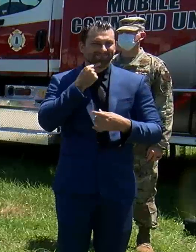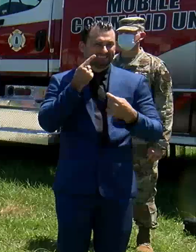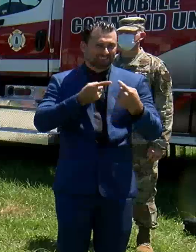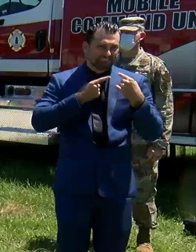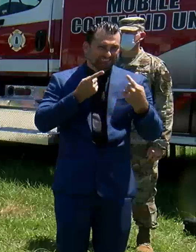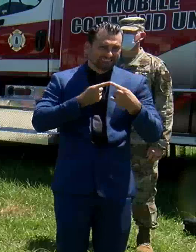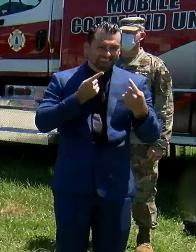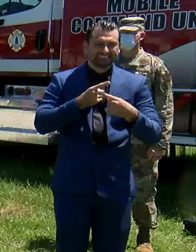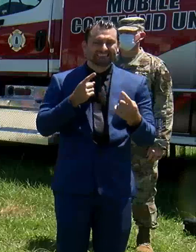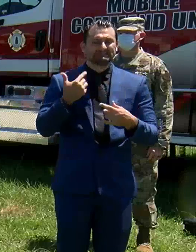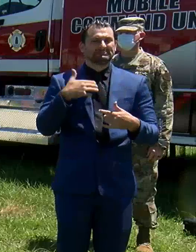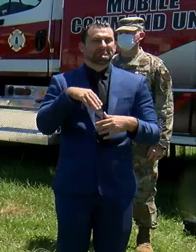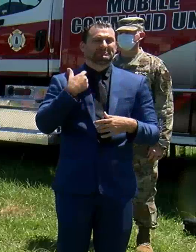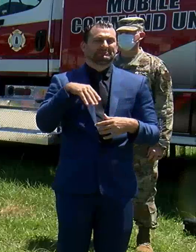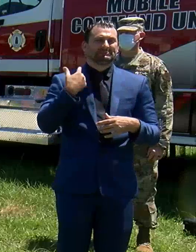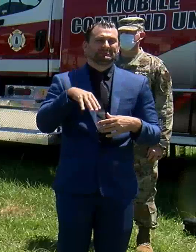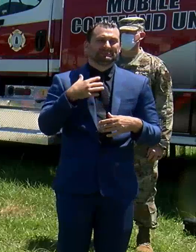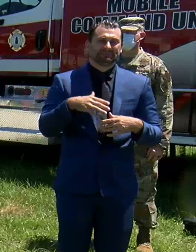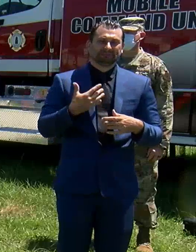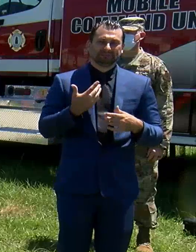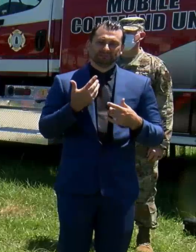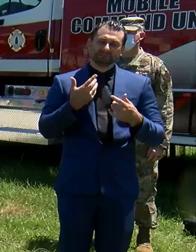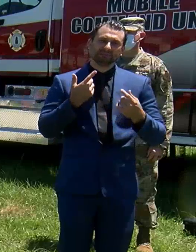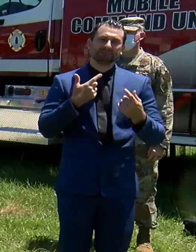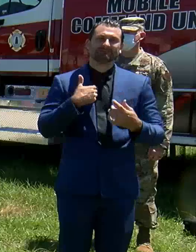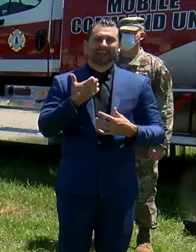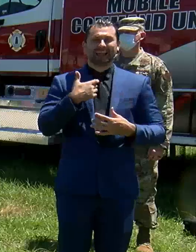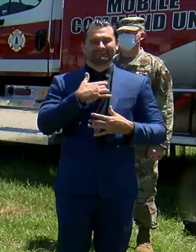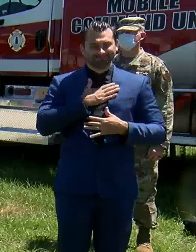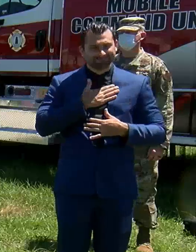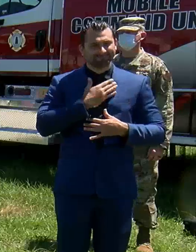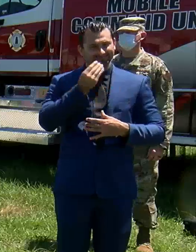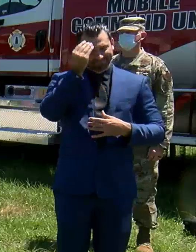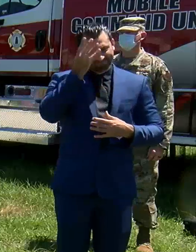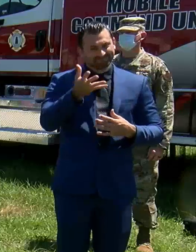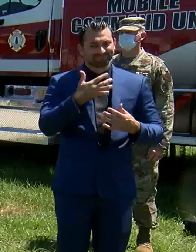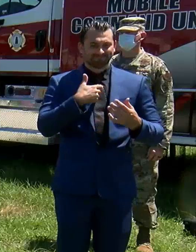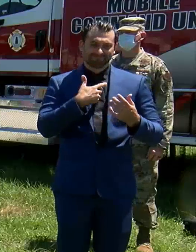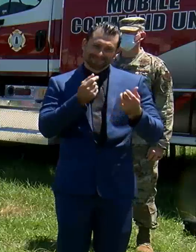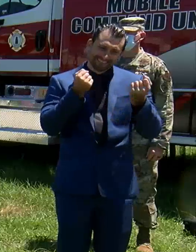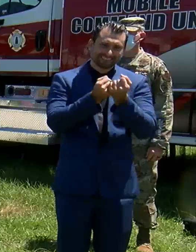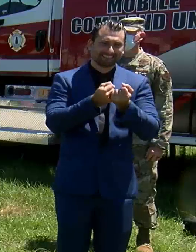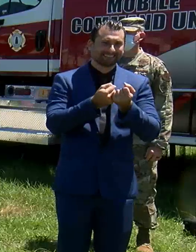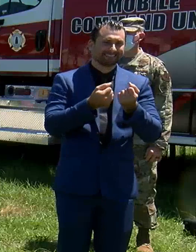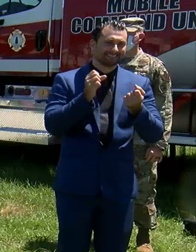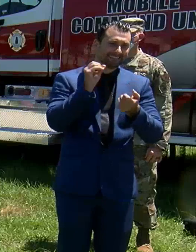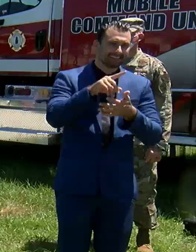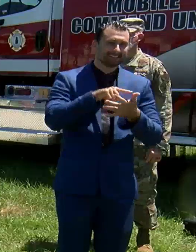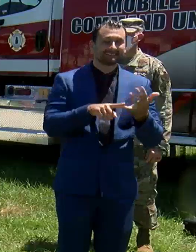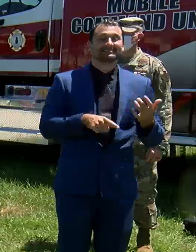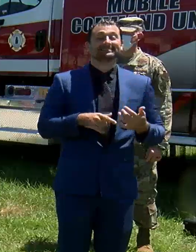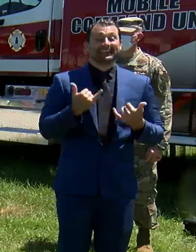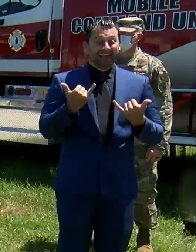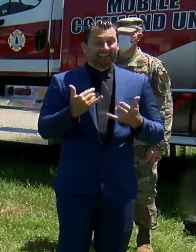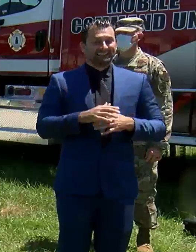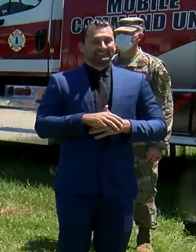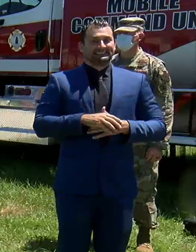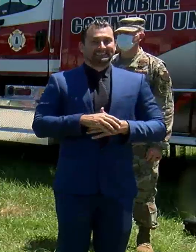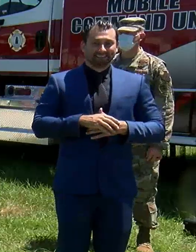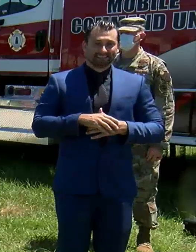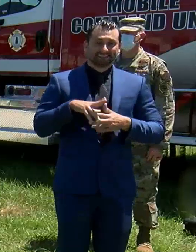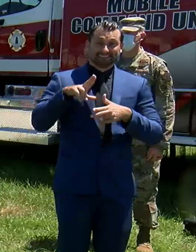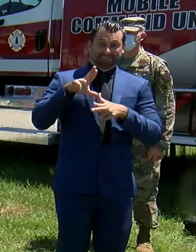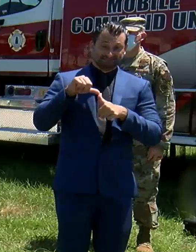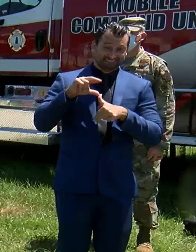your needs are met. Hurricane season. As we get into hurricane season, one of the most important things that